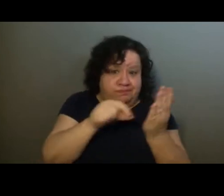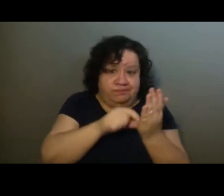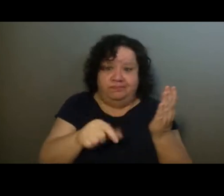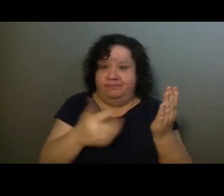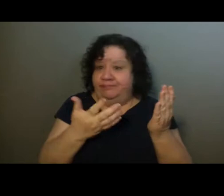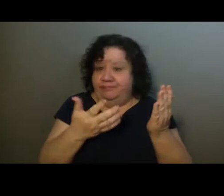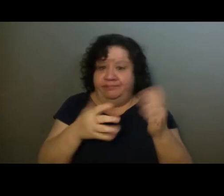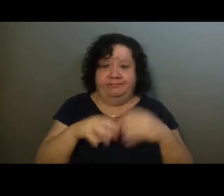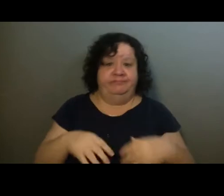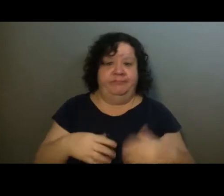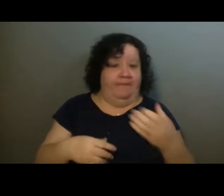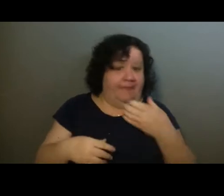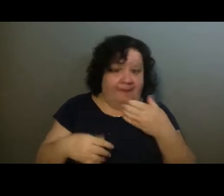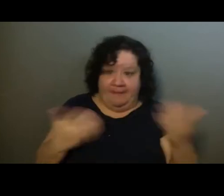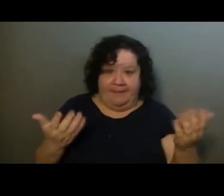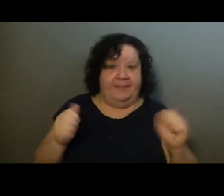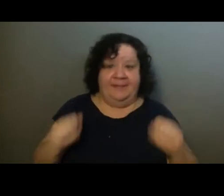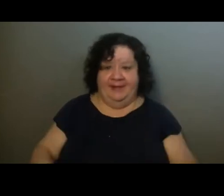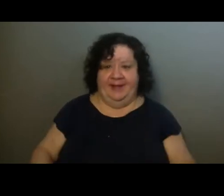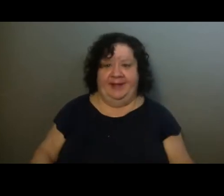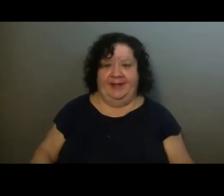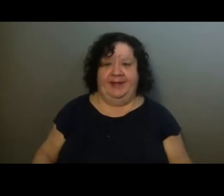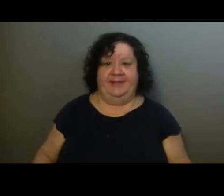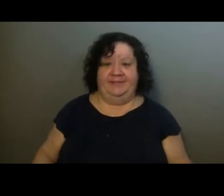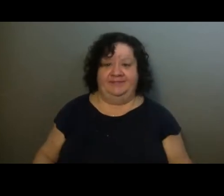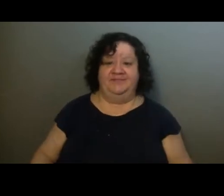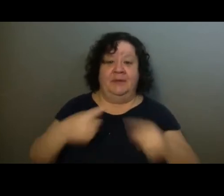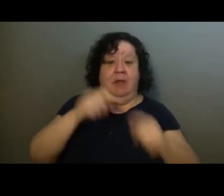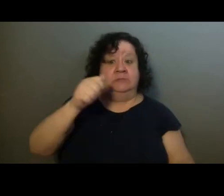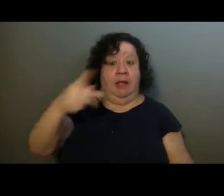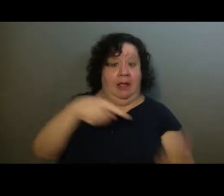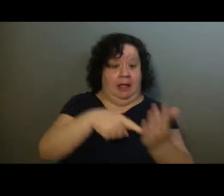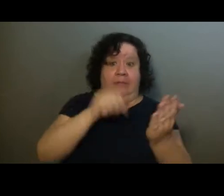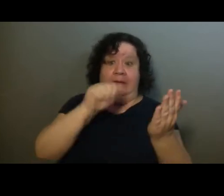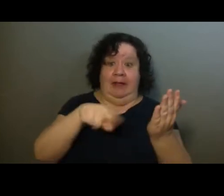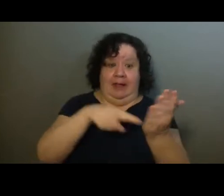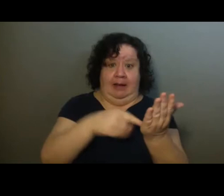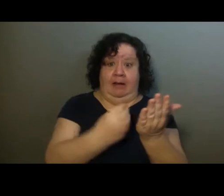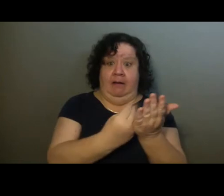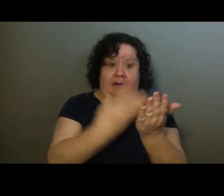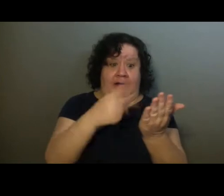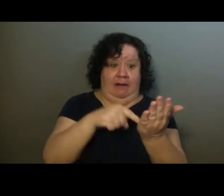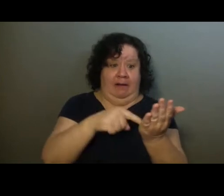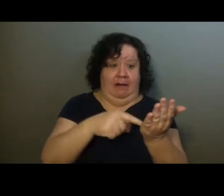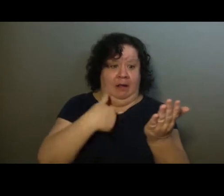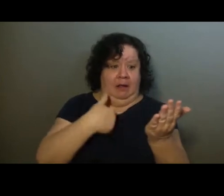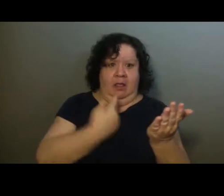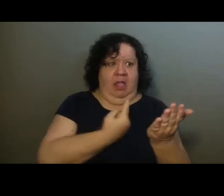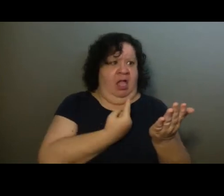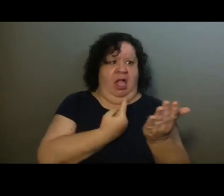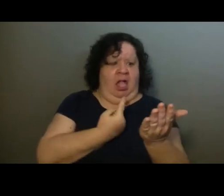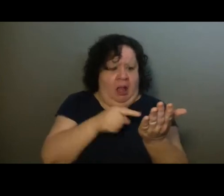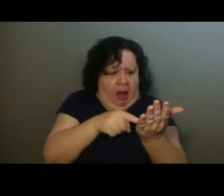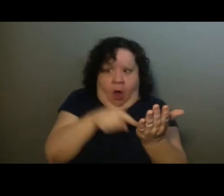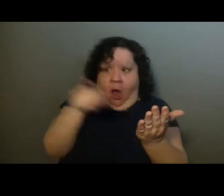the nearby people could reach out and provide the system. So in a nutshell, it's a hybrid solution where